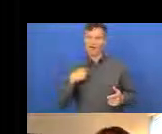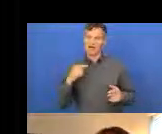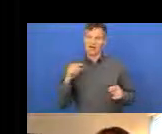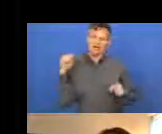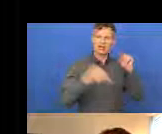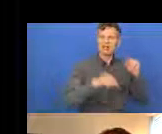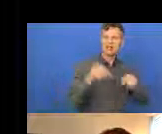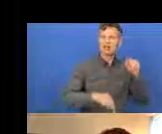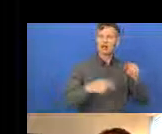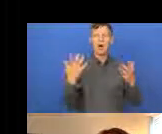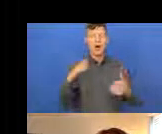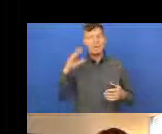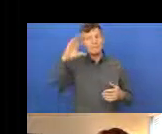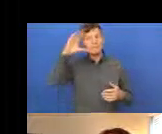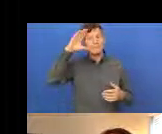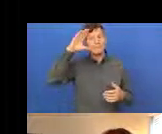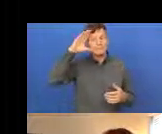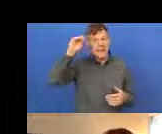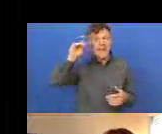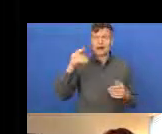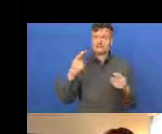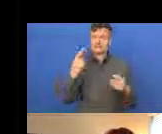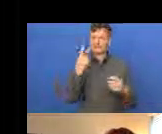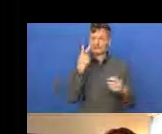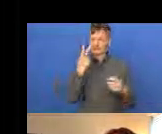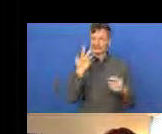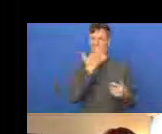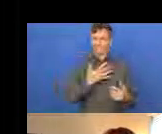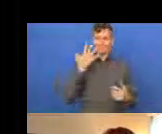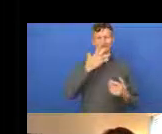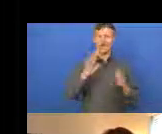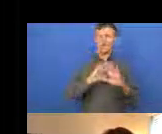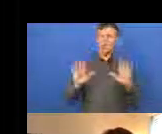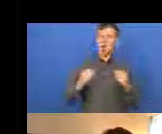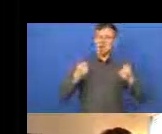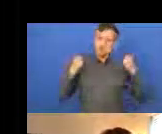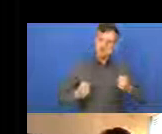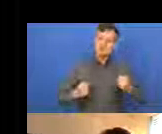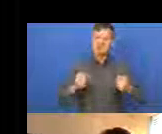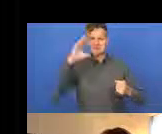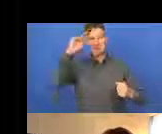no research on LGBTQI learners with disabilities and their experiences of bullying.